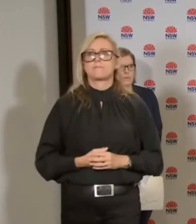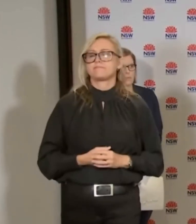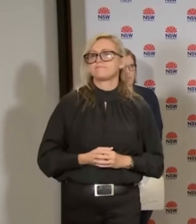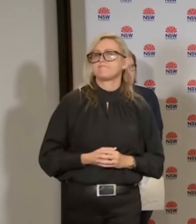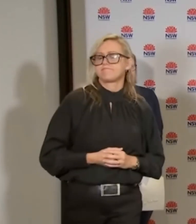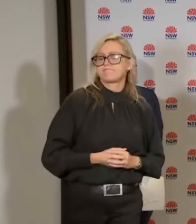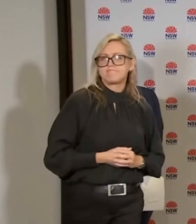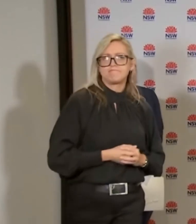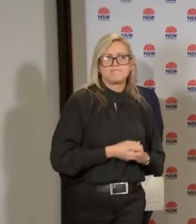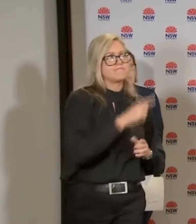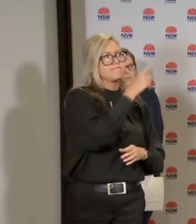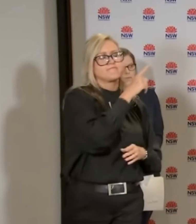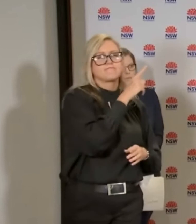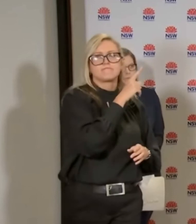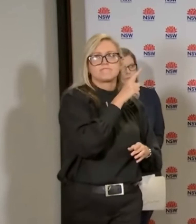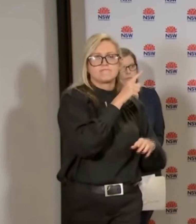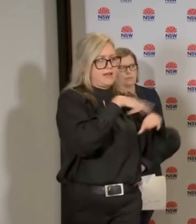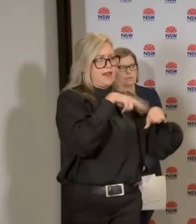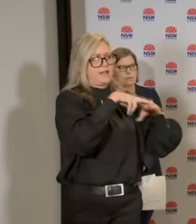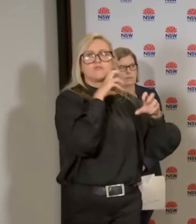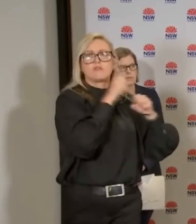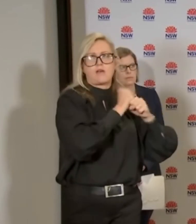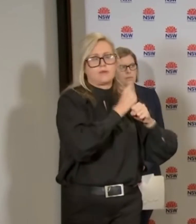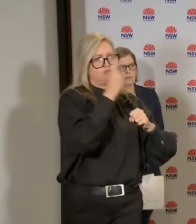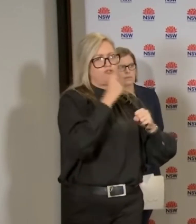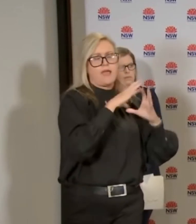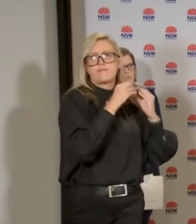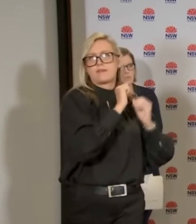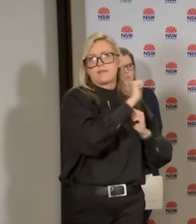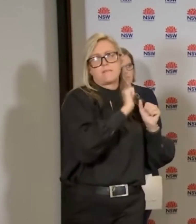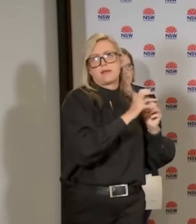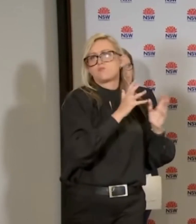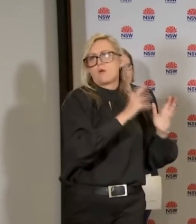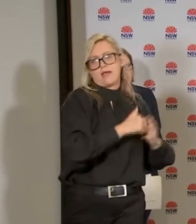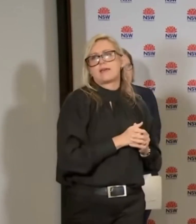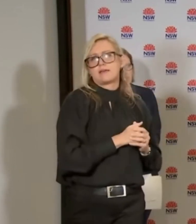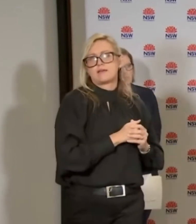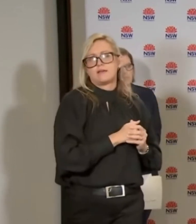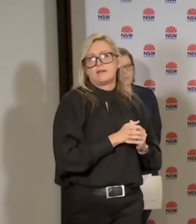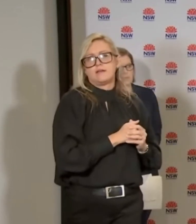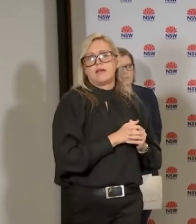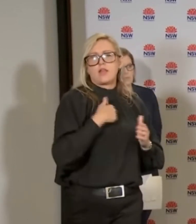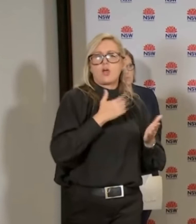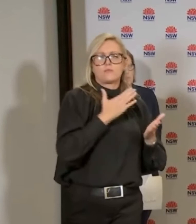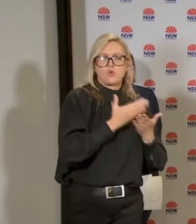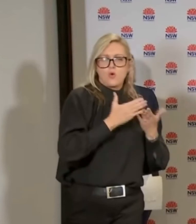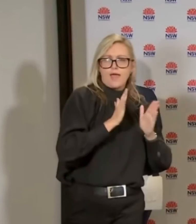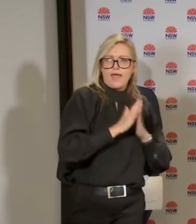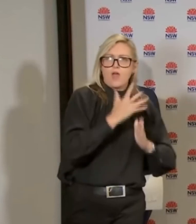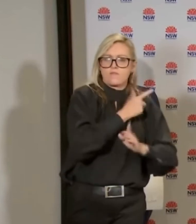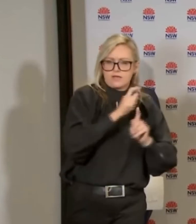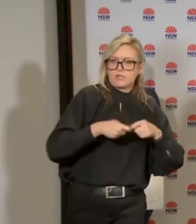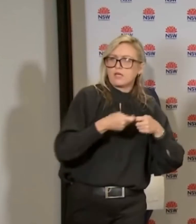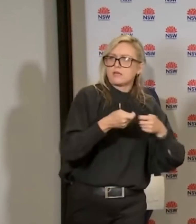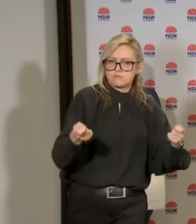can. Certainly from the aged care point of view, I stress again that the aged care facilities are being managed in terms of the rollout of vaccine by the